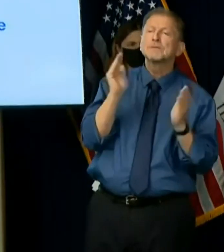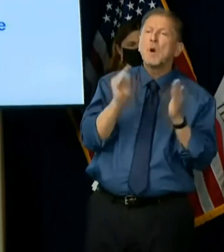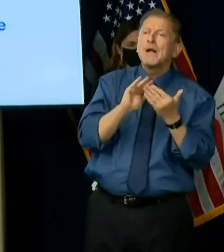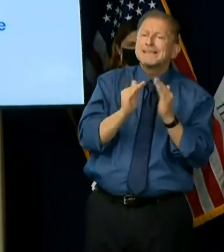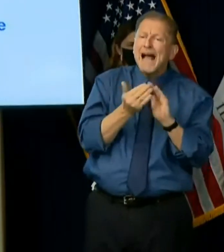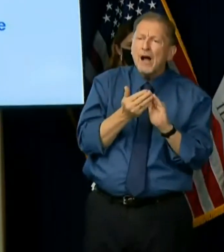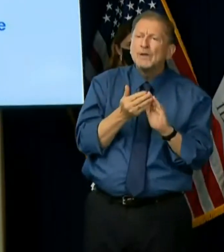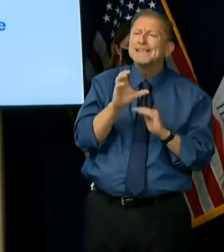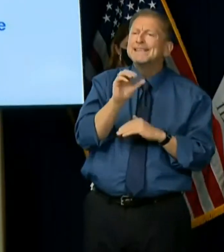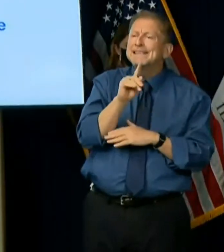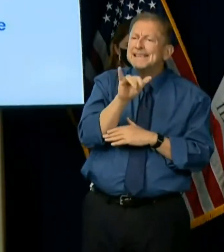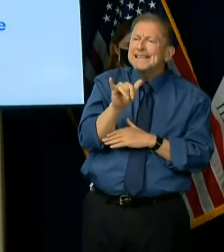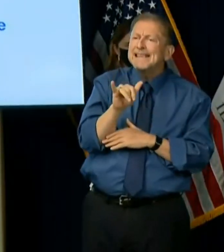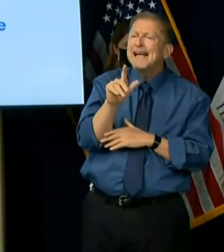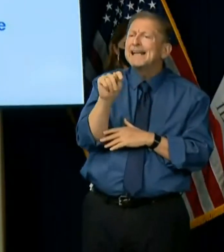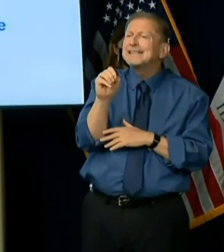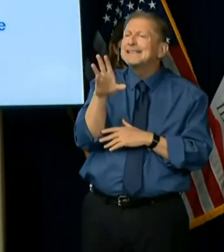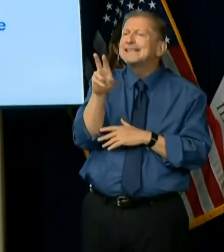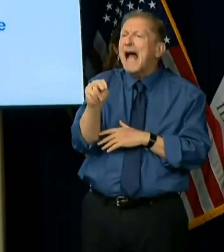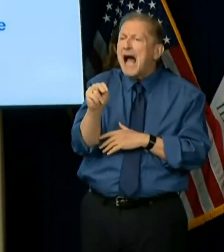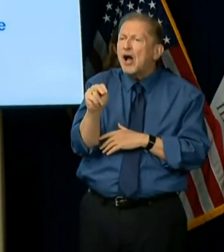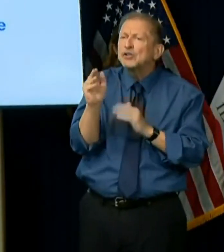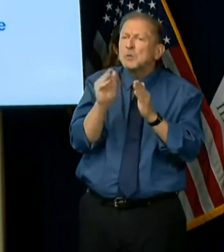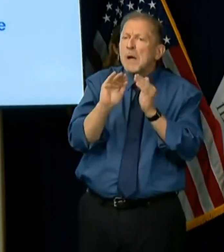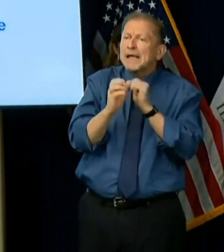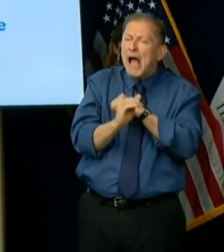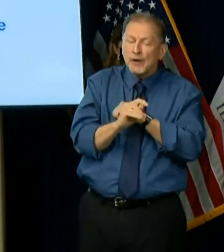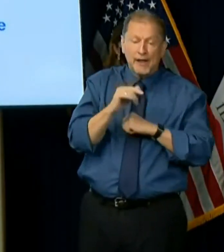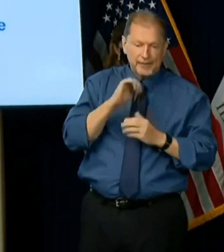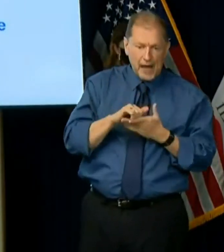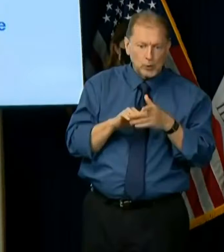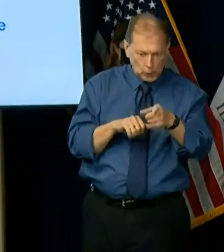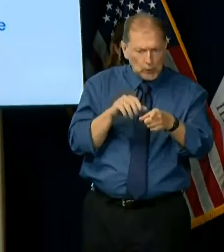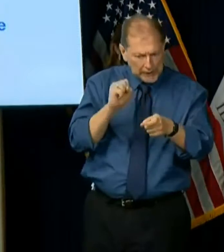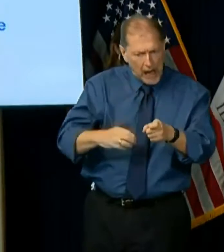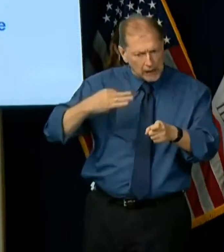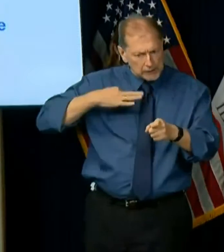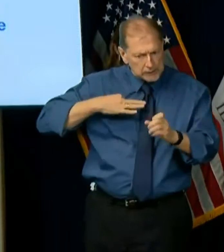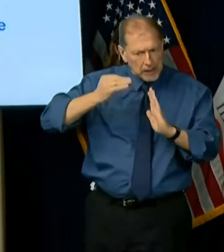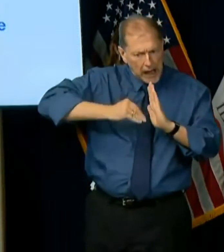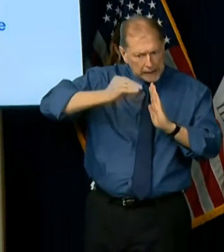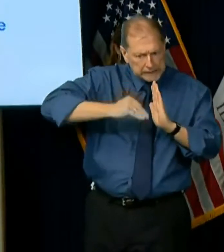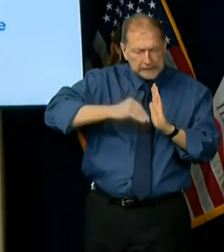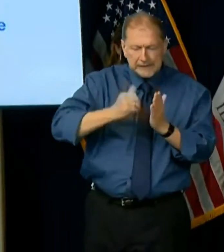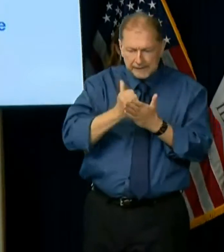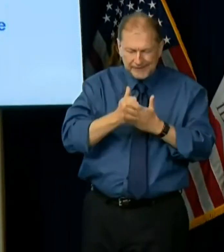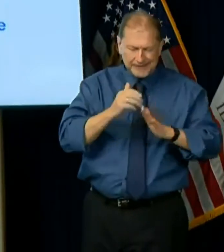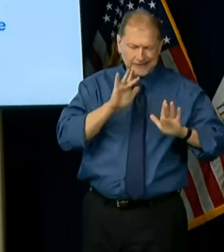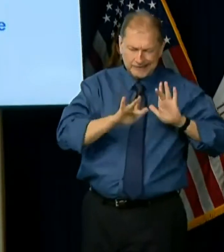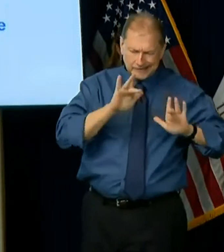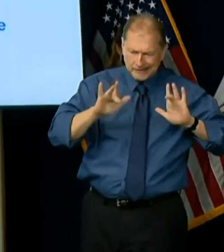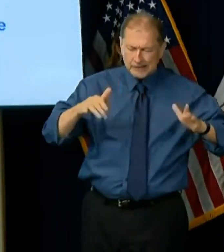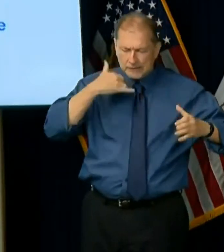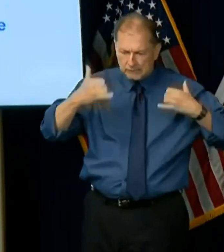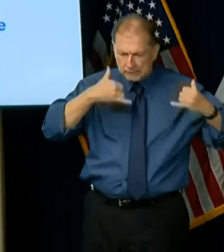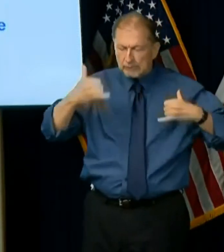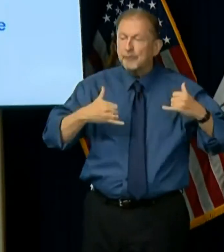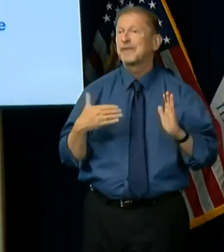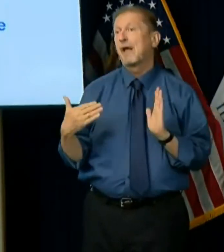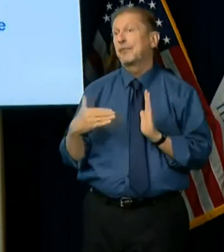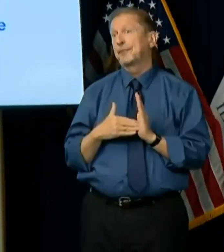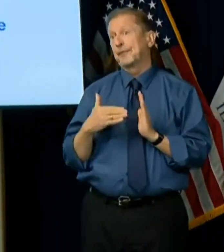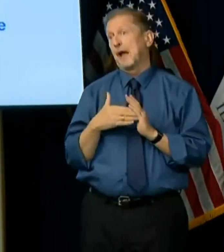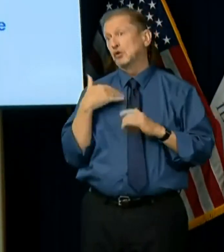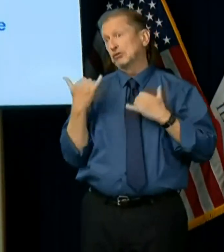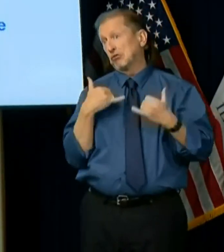towns to help them recoup the maximum amount of reimbursement under their CRF eligibility. This outreach has spanned thousands of calls, dozens